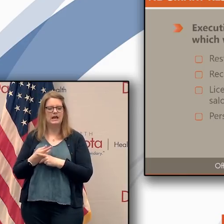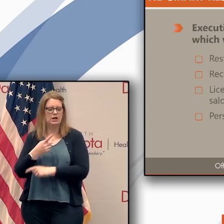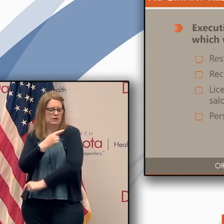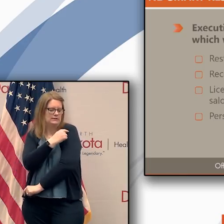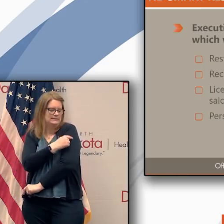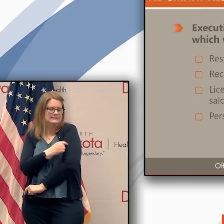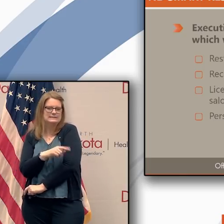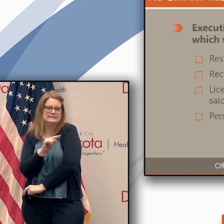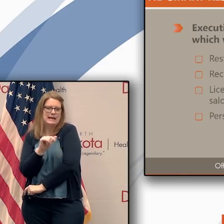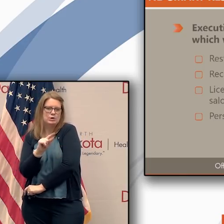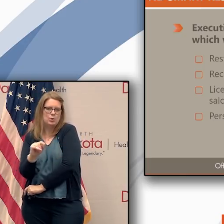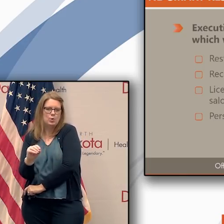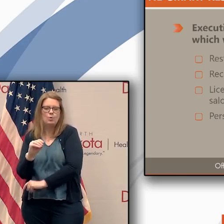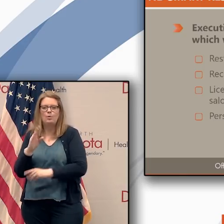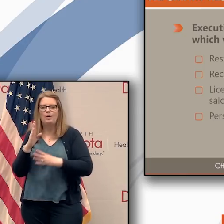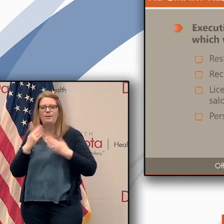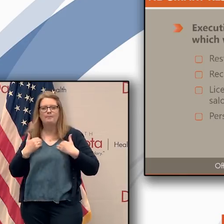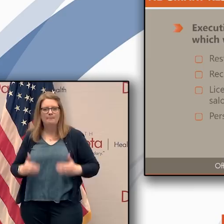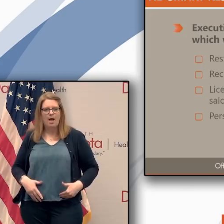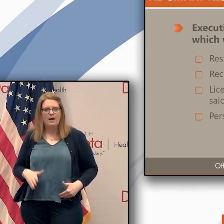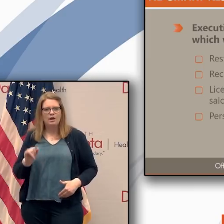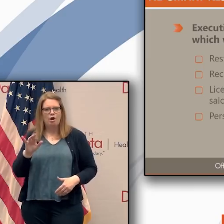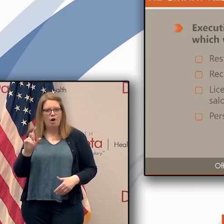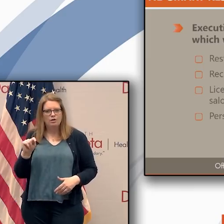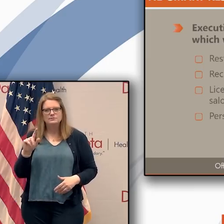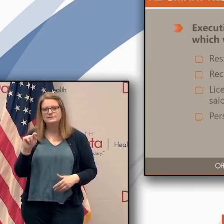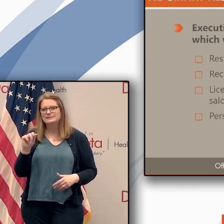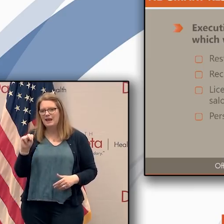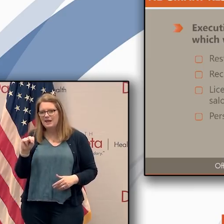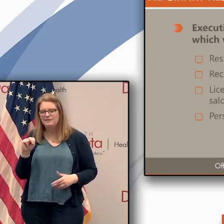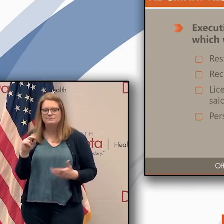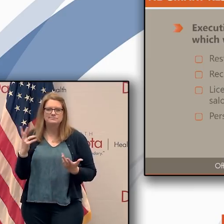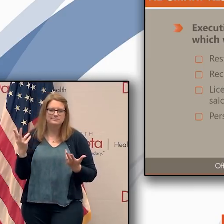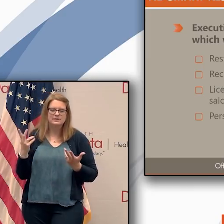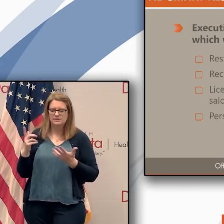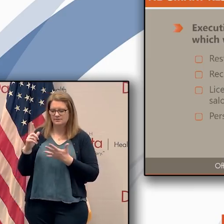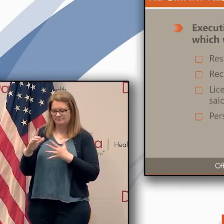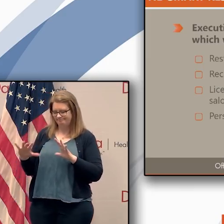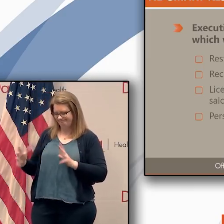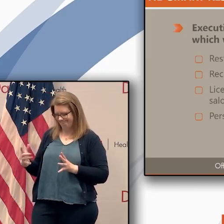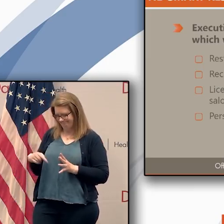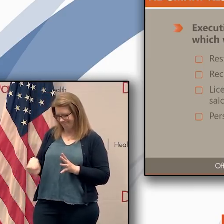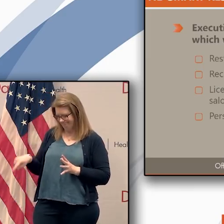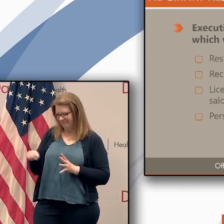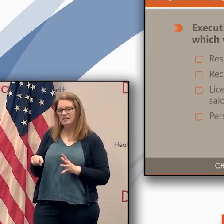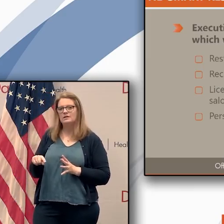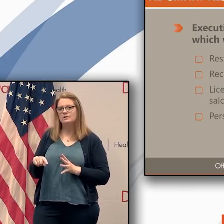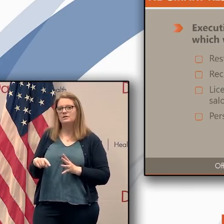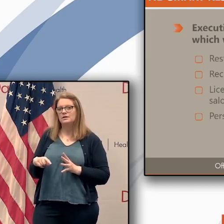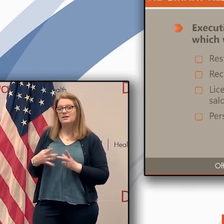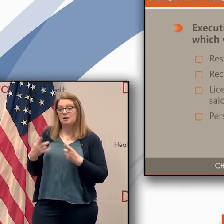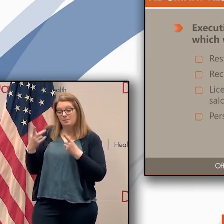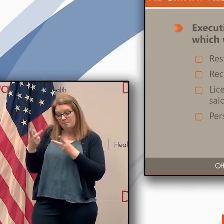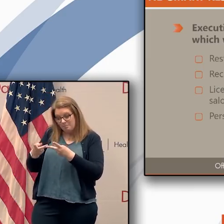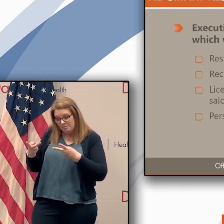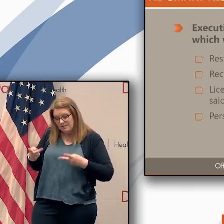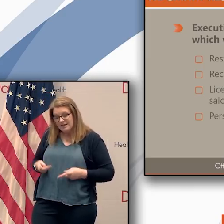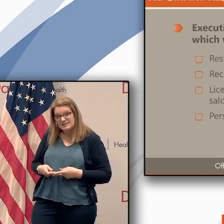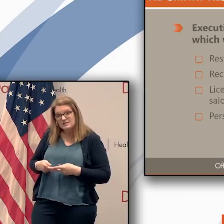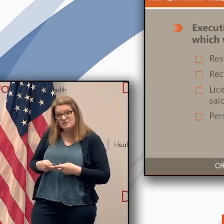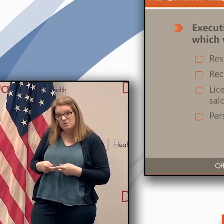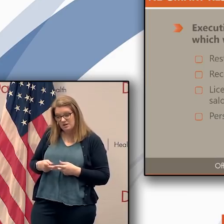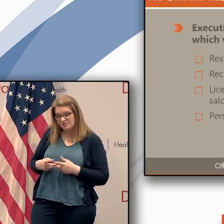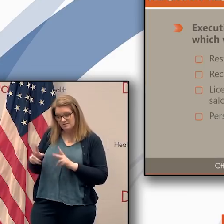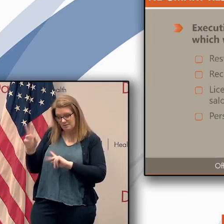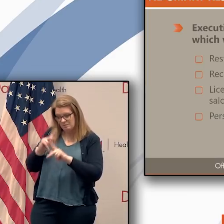tattoo, body art, tanning, massage therapists. So again, there's a combination of what we'll call high contact businesses,